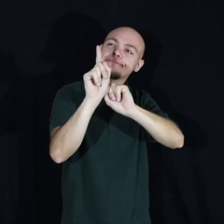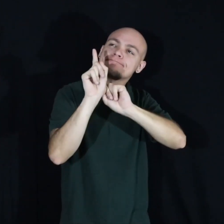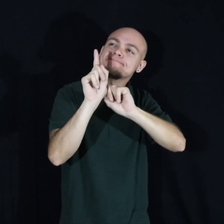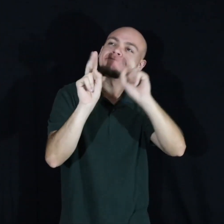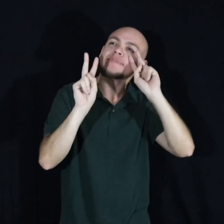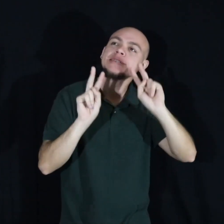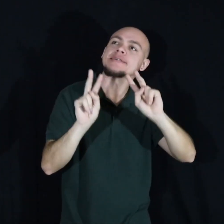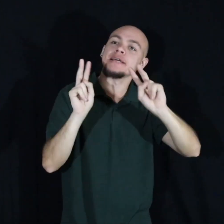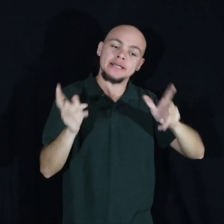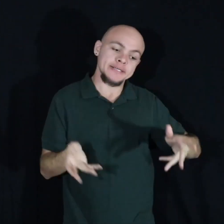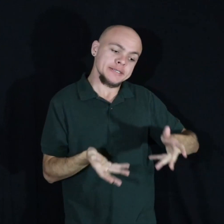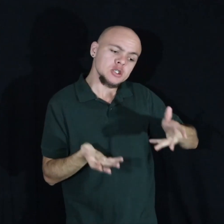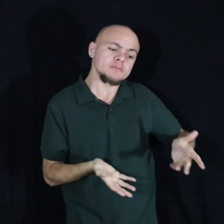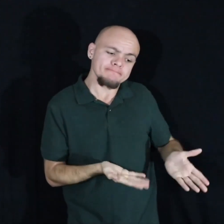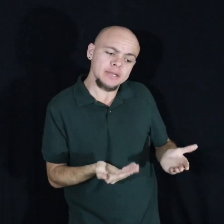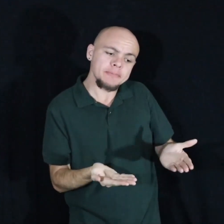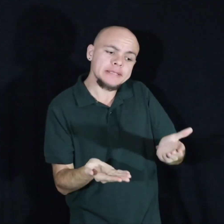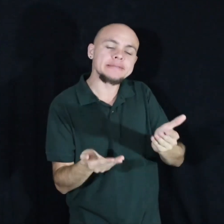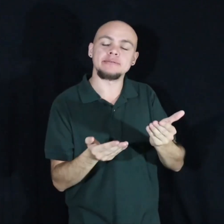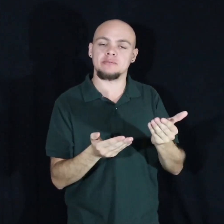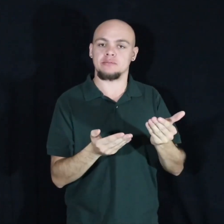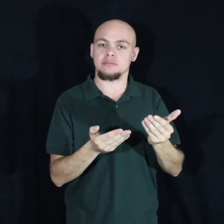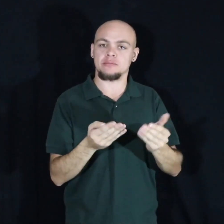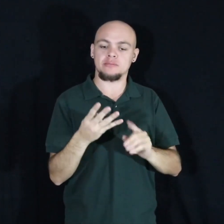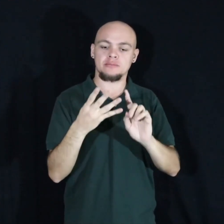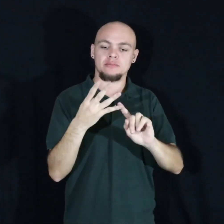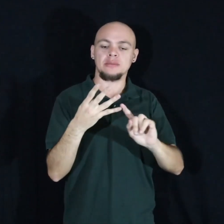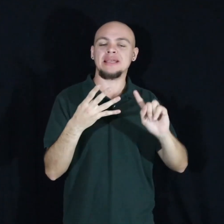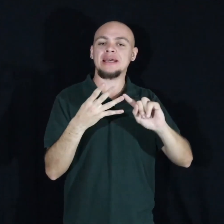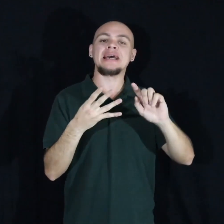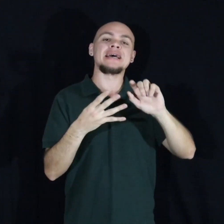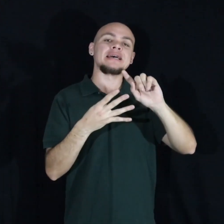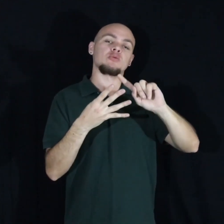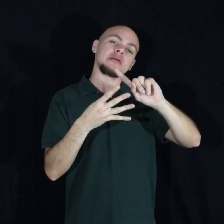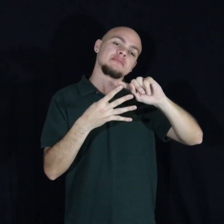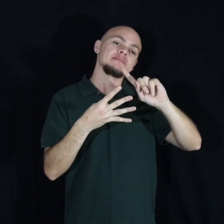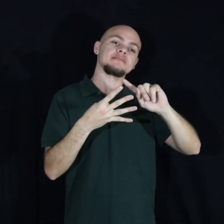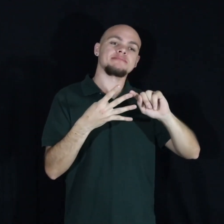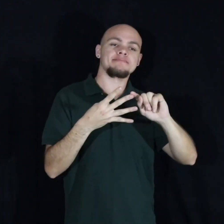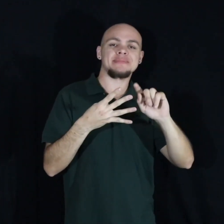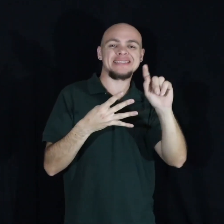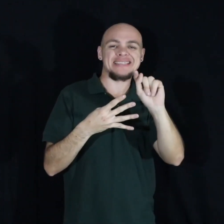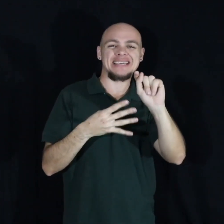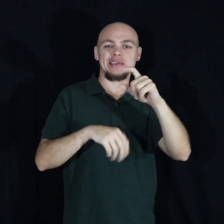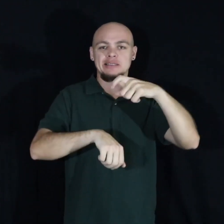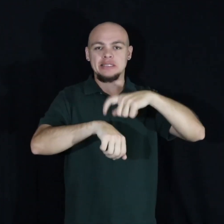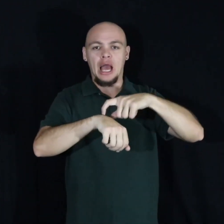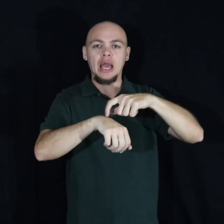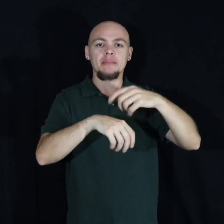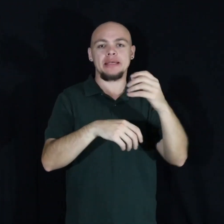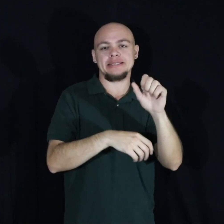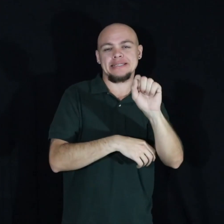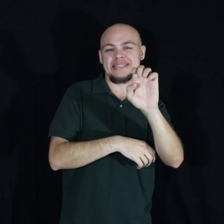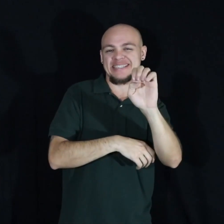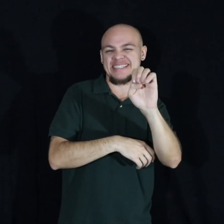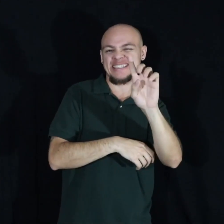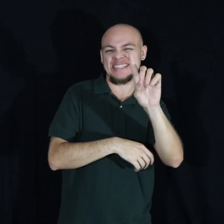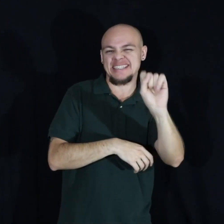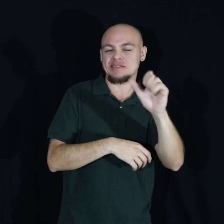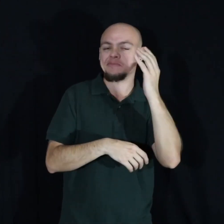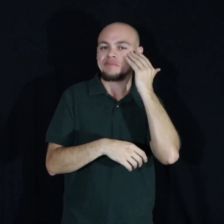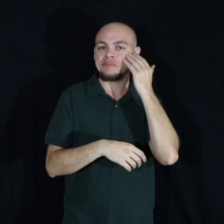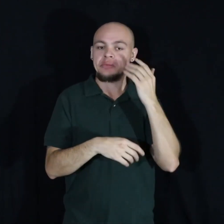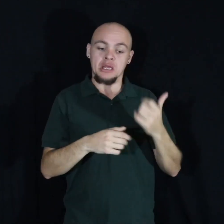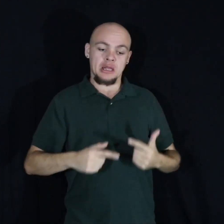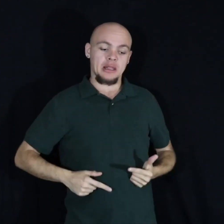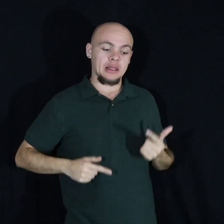you to stay ahead. T, time, those are the seeds. The time that's invested in pursuing life-affirming